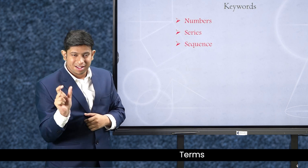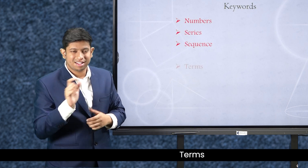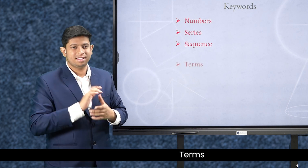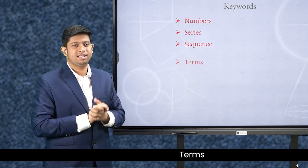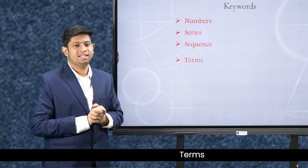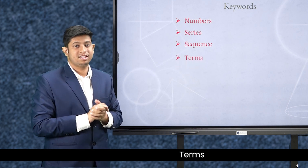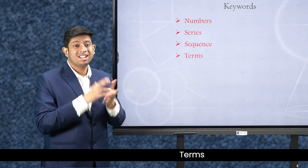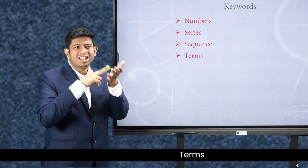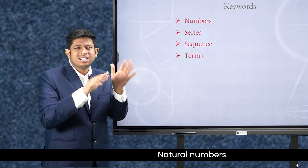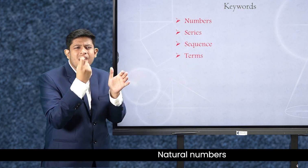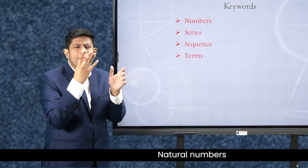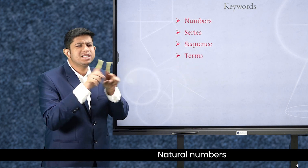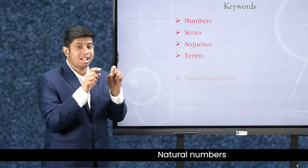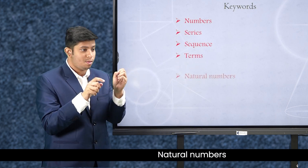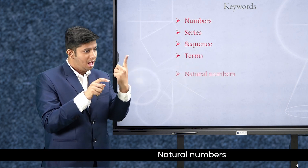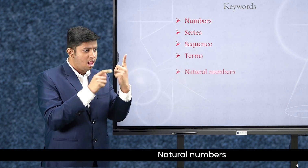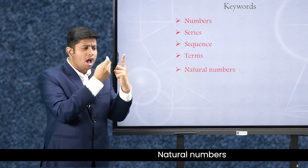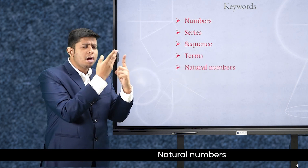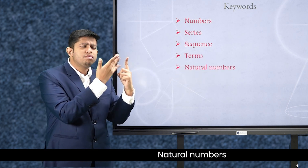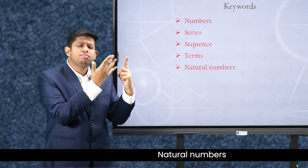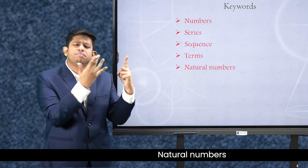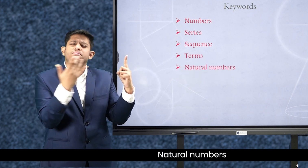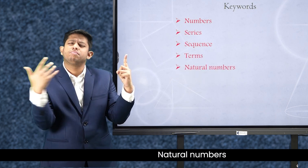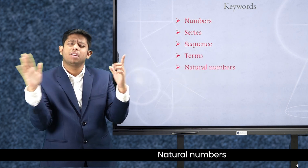terms, natural numbers,